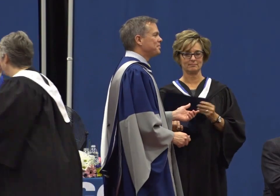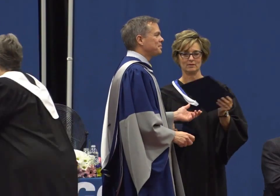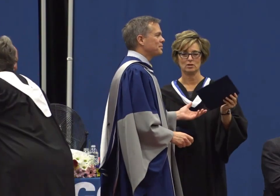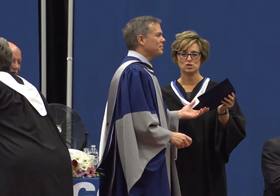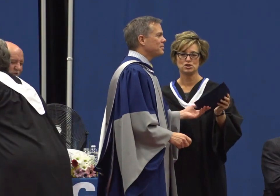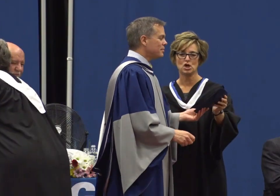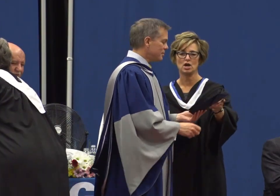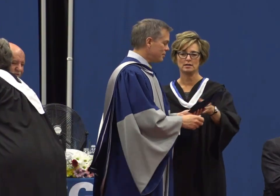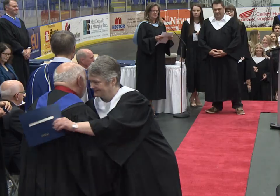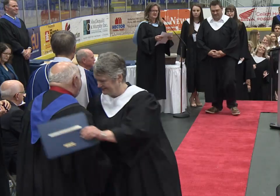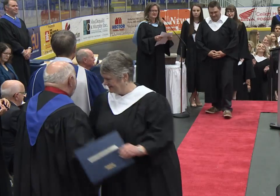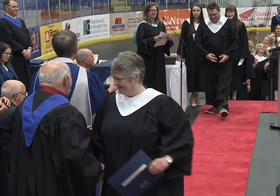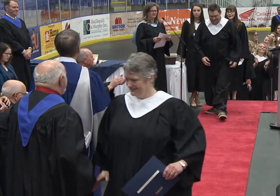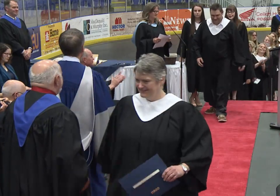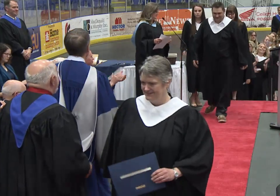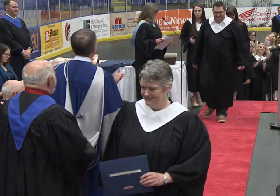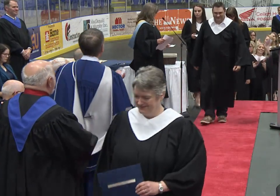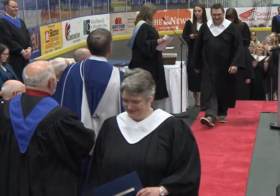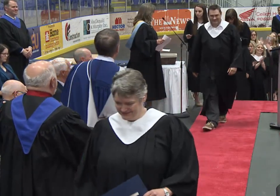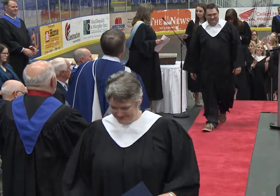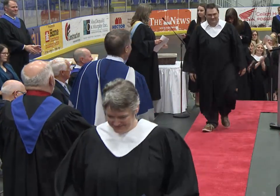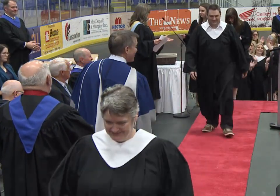Sean Golding, with honors.